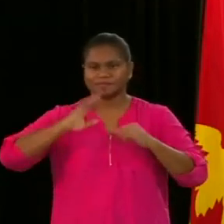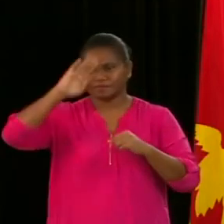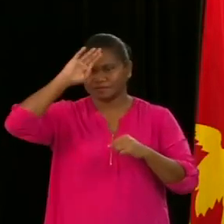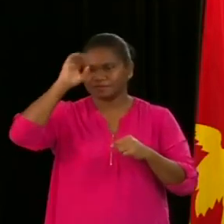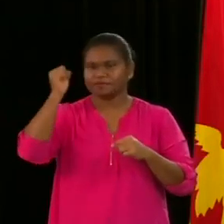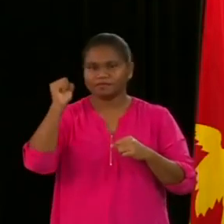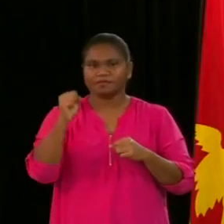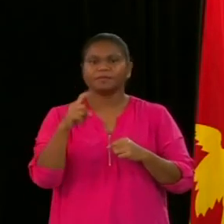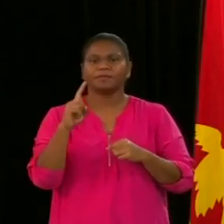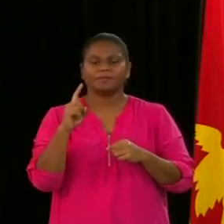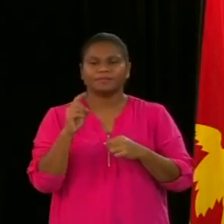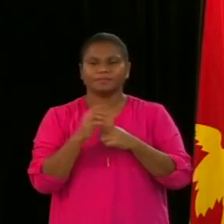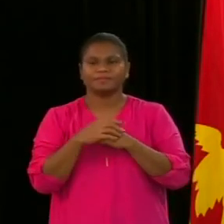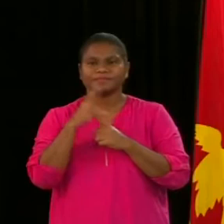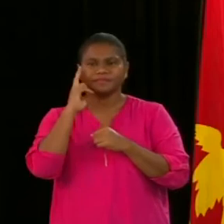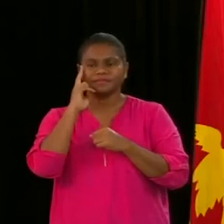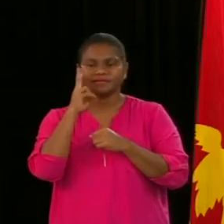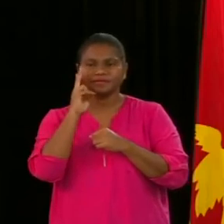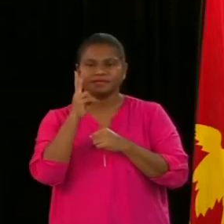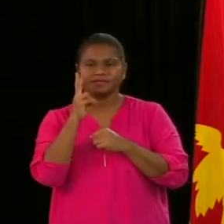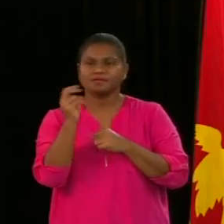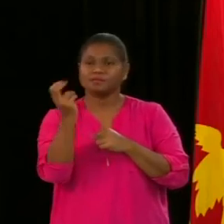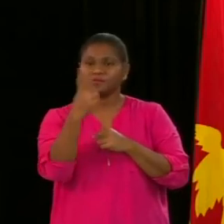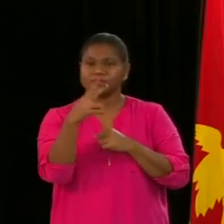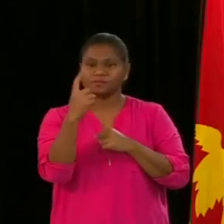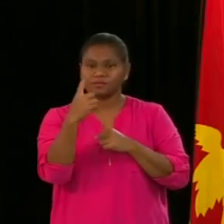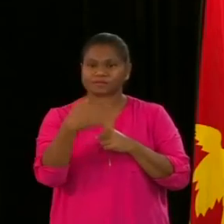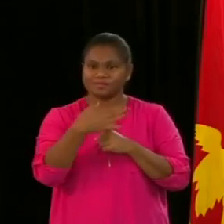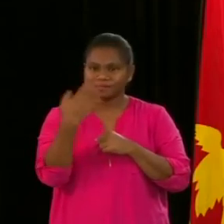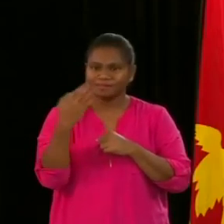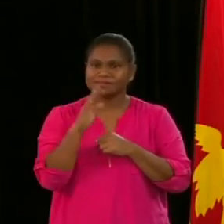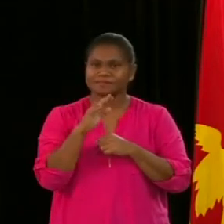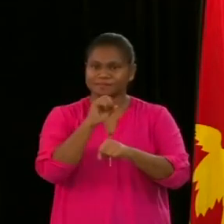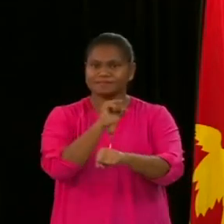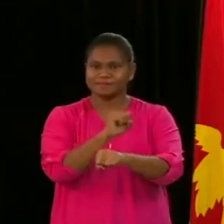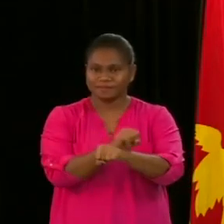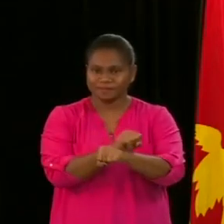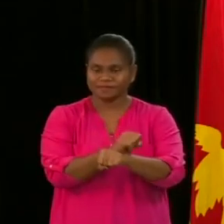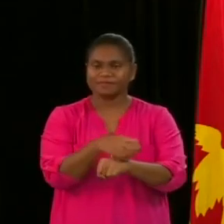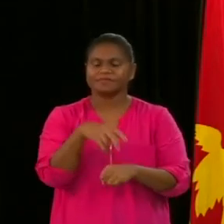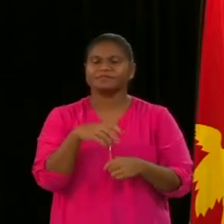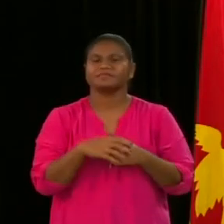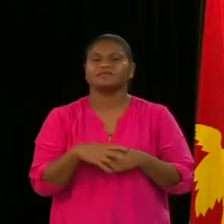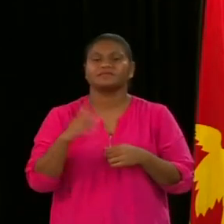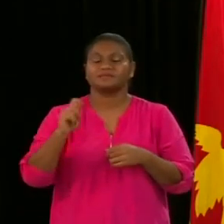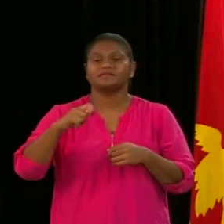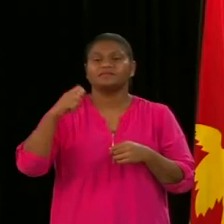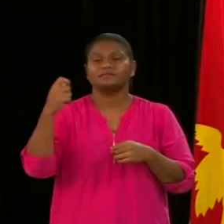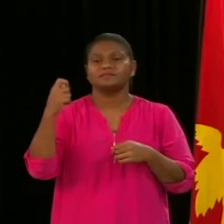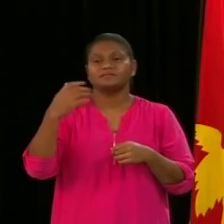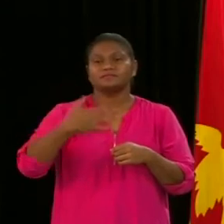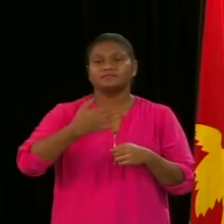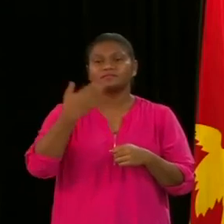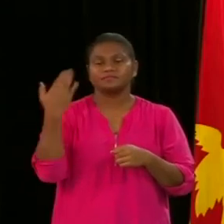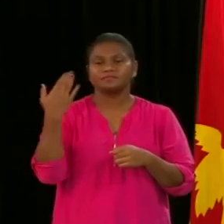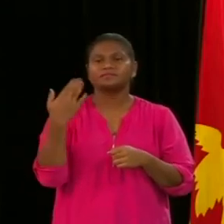efforts continue well beyond, and we've extended it for another 21 days. Over the next couple of days, we'll be